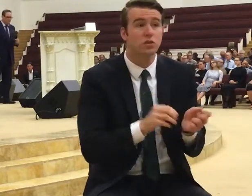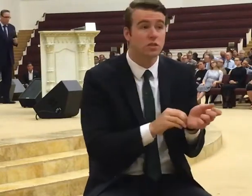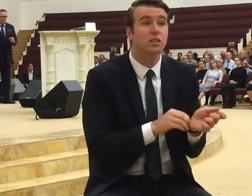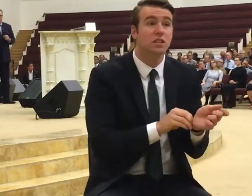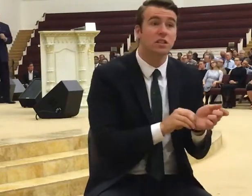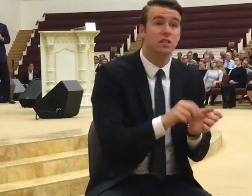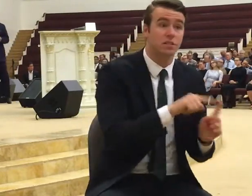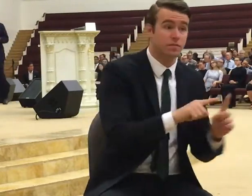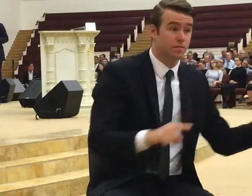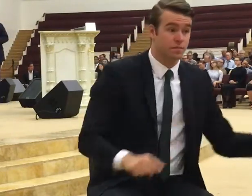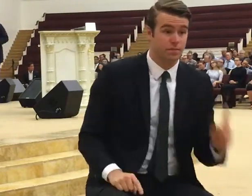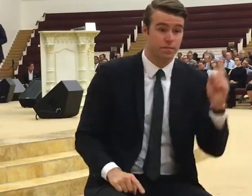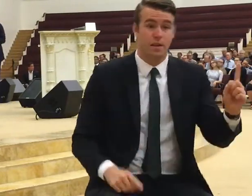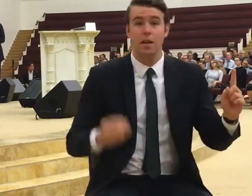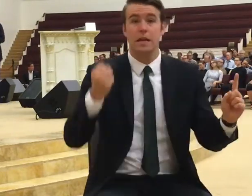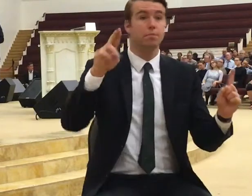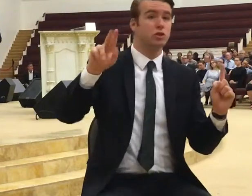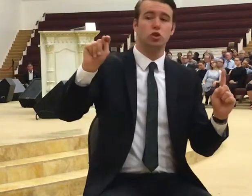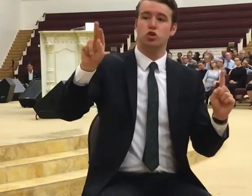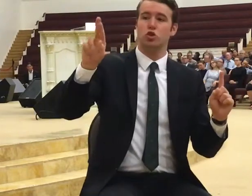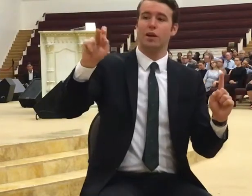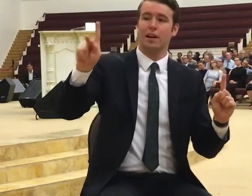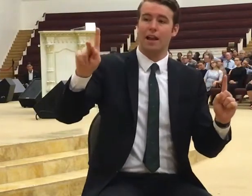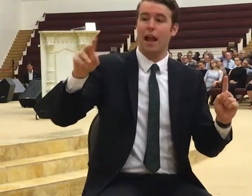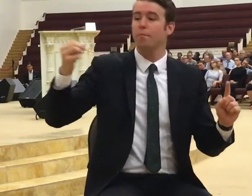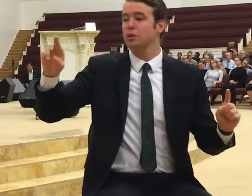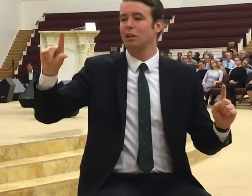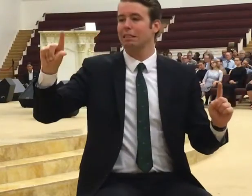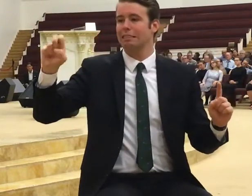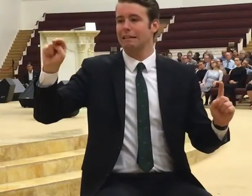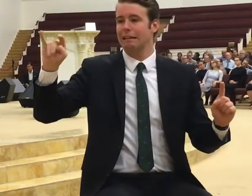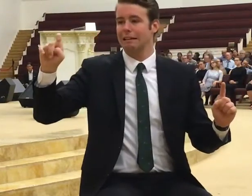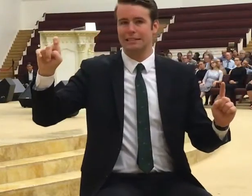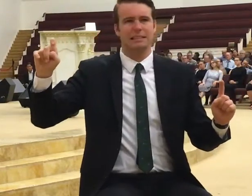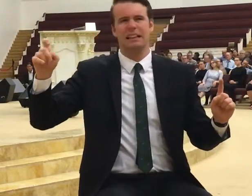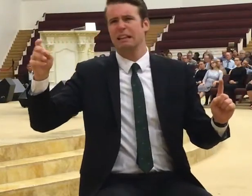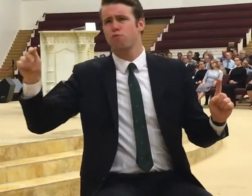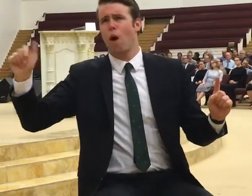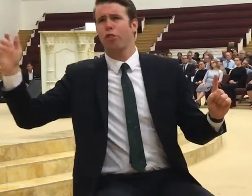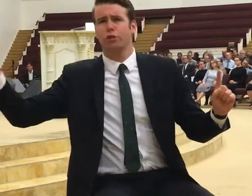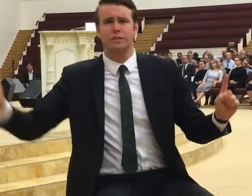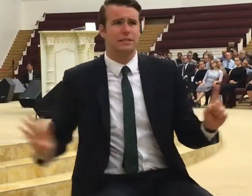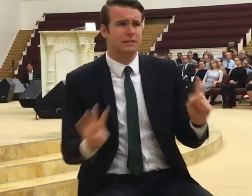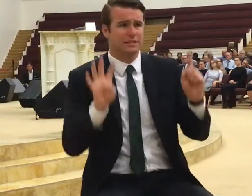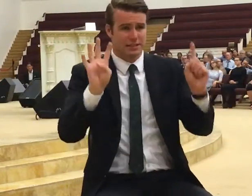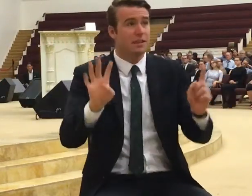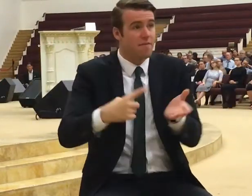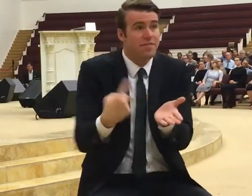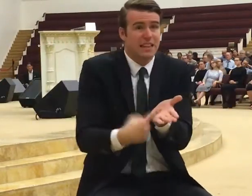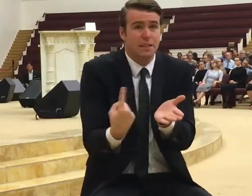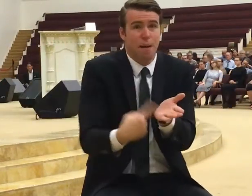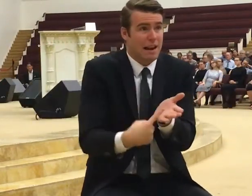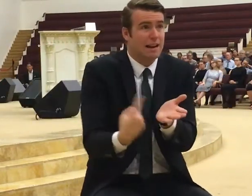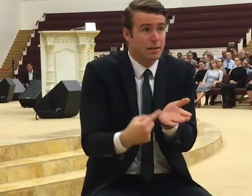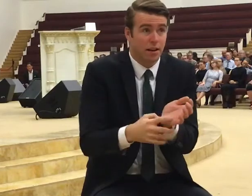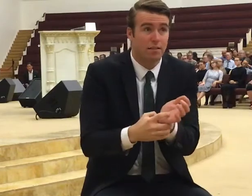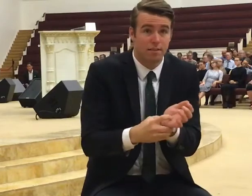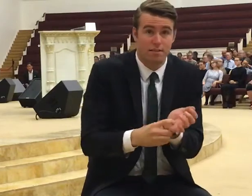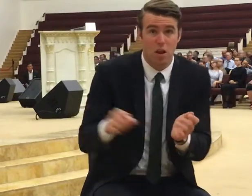debated with Mr. Turek and Mr. Lennox and some of the greatest minds of Christian